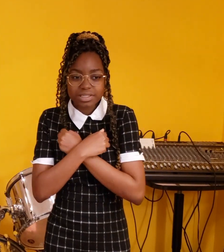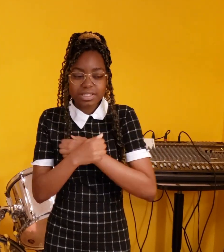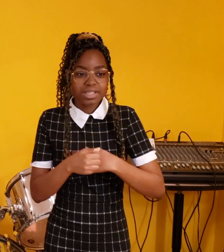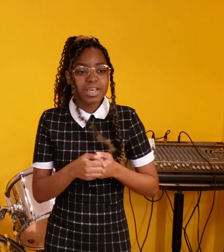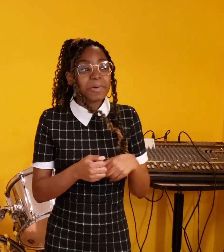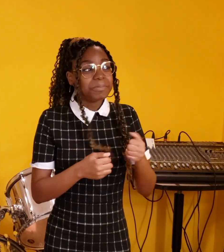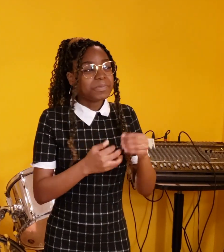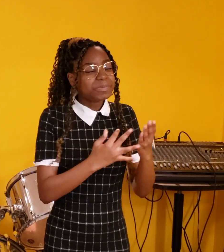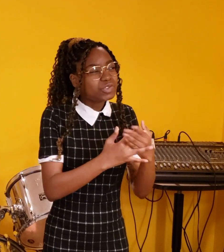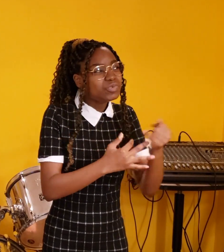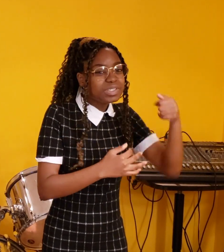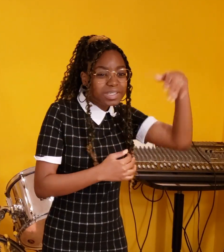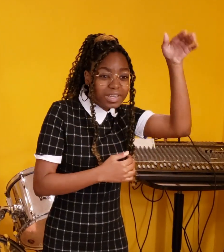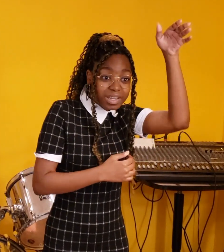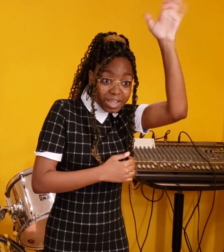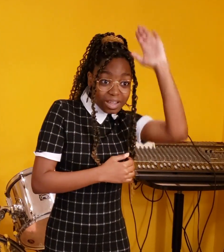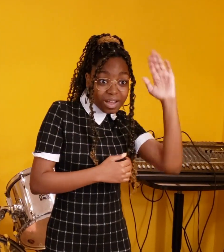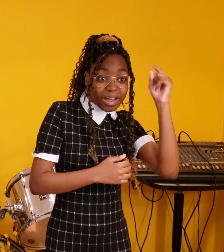And then through a covenant,